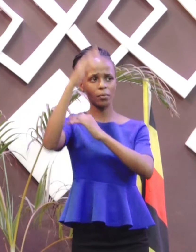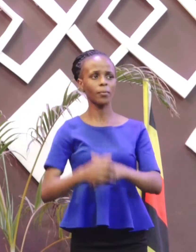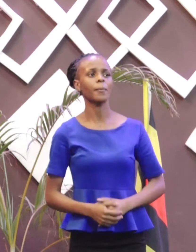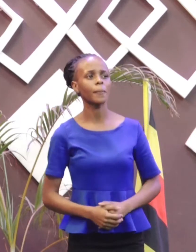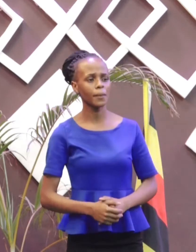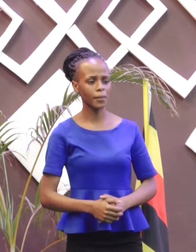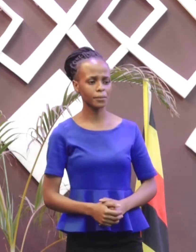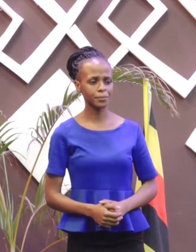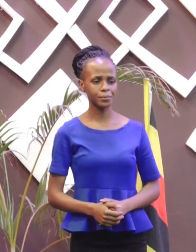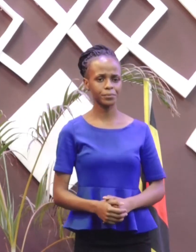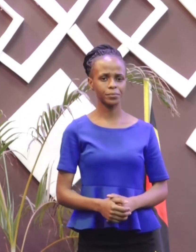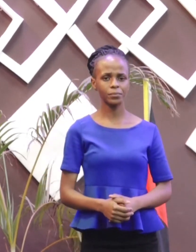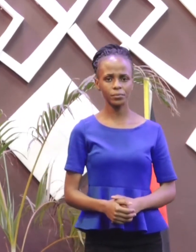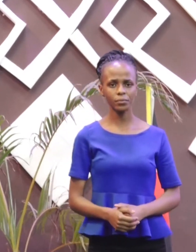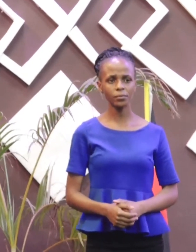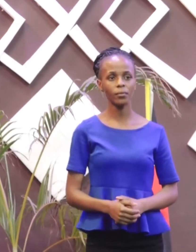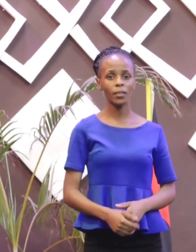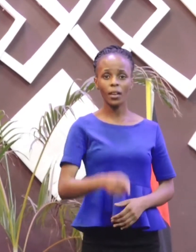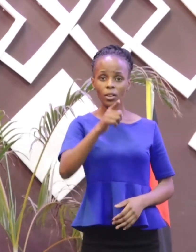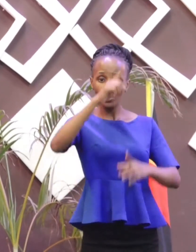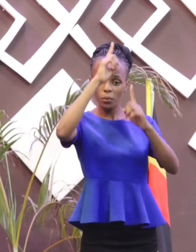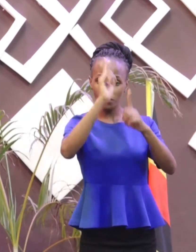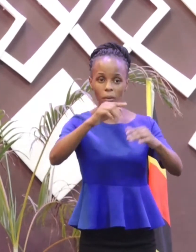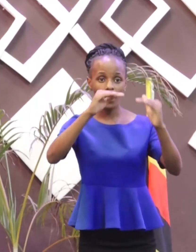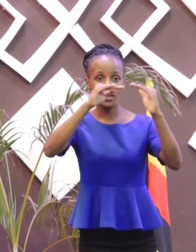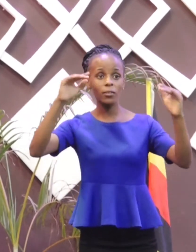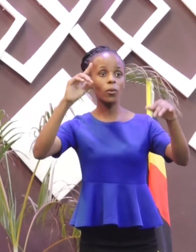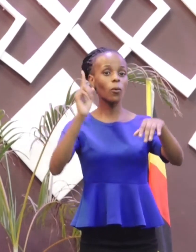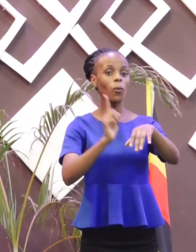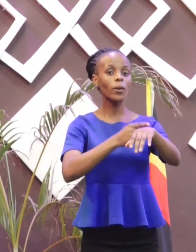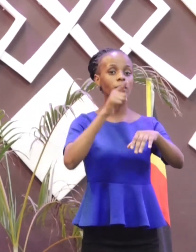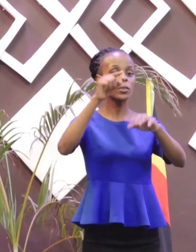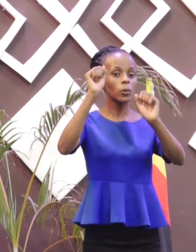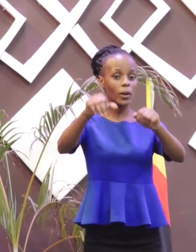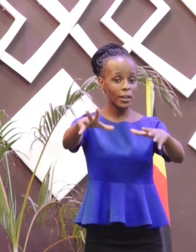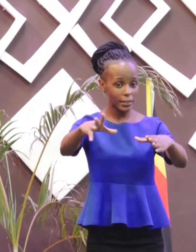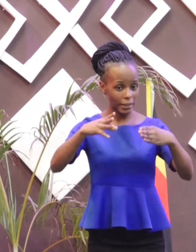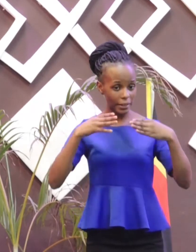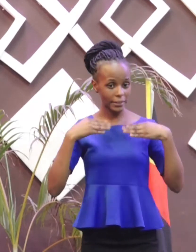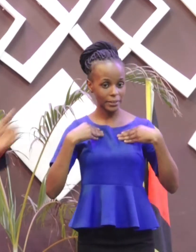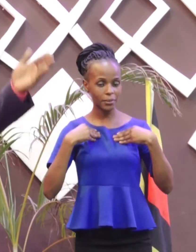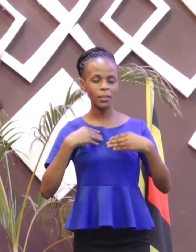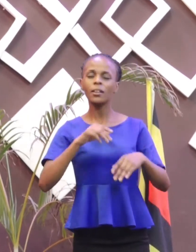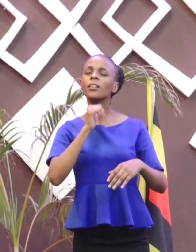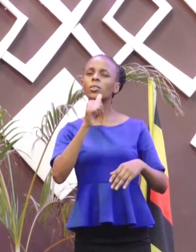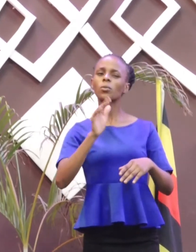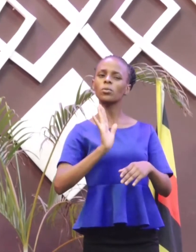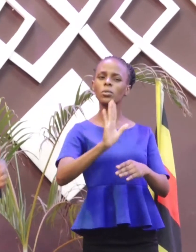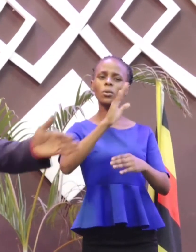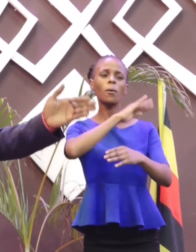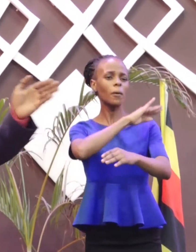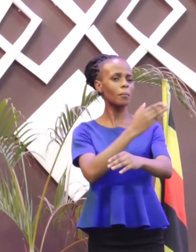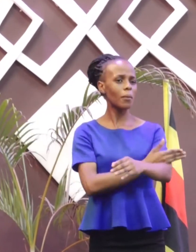kya kitiibwa, ekigulumiza erinnya lya Mukama. You reach a level where you can acknowledge that it is not your strength, it is not your